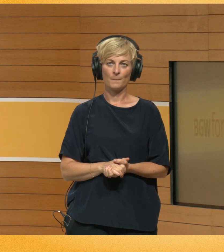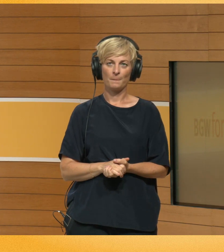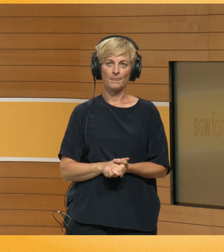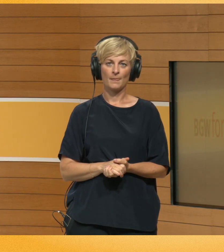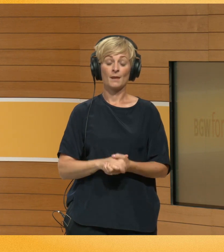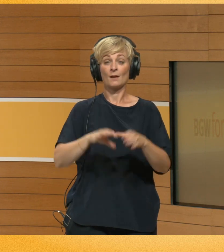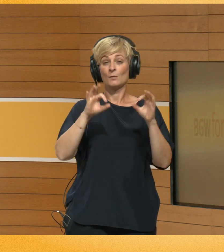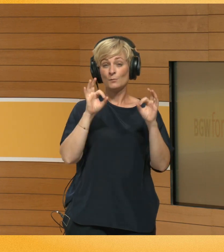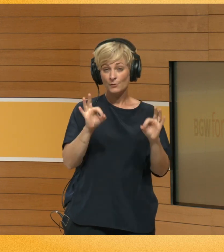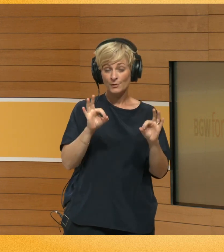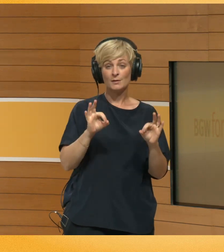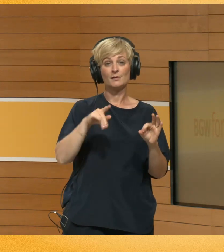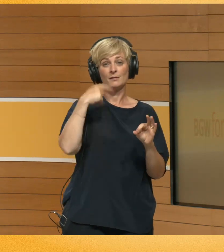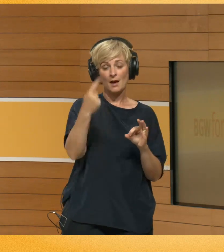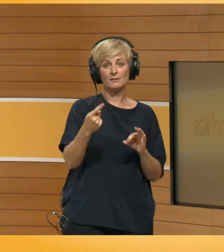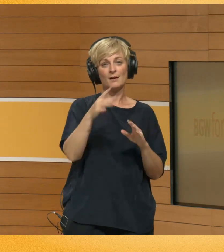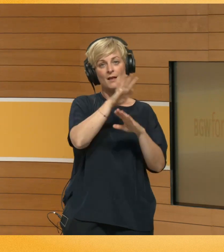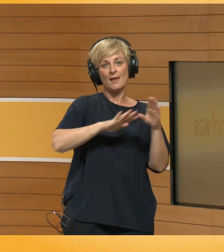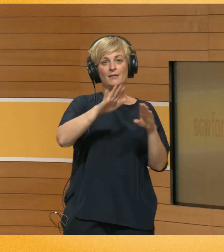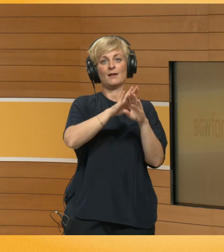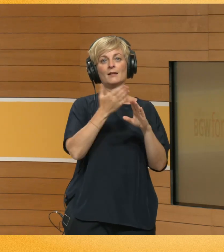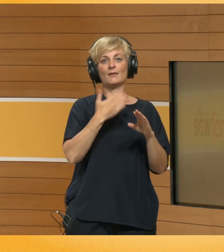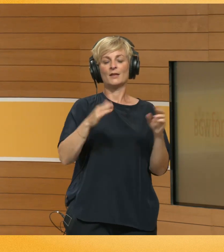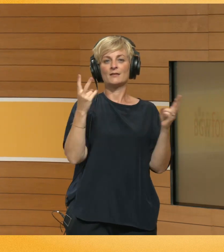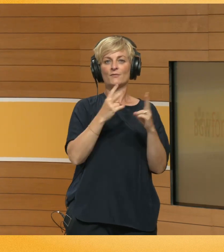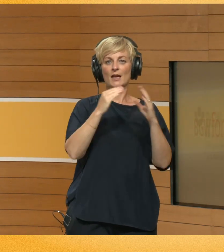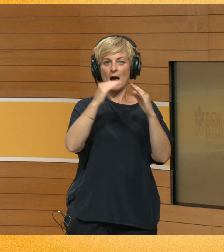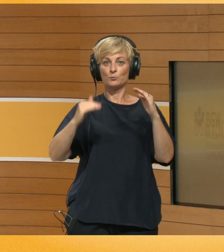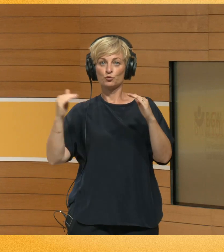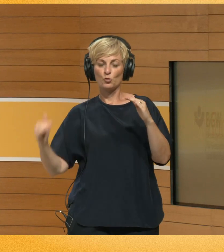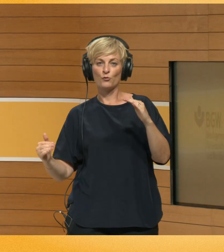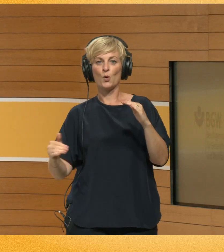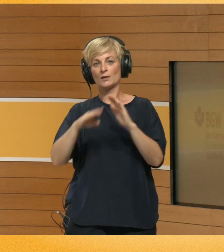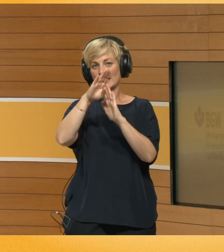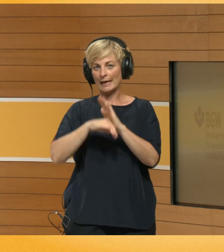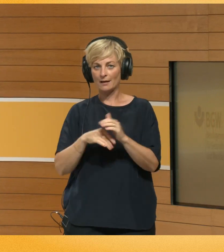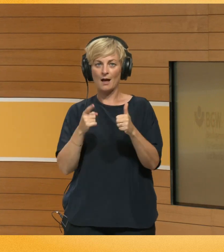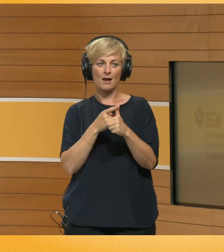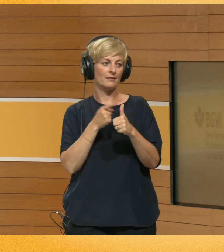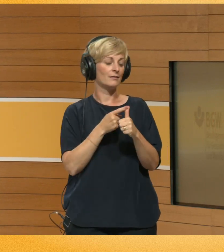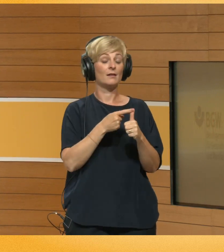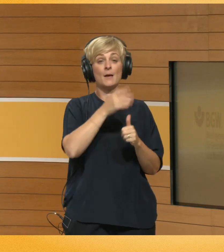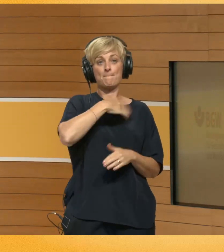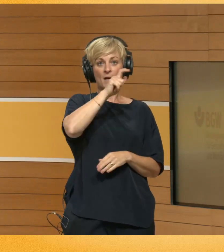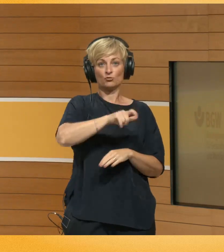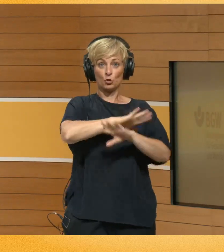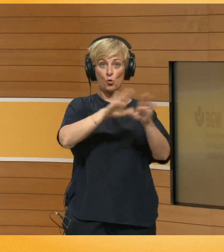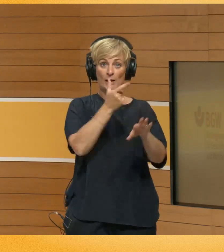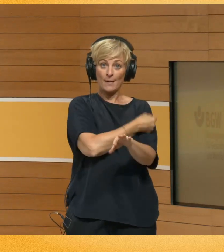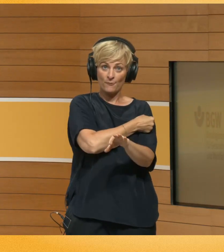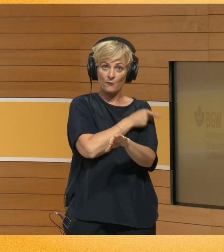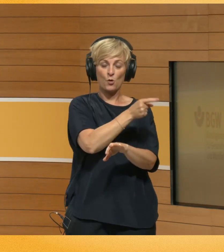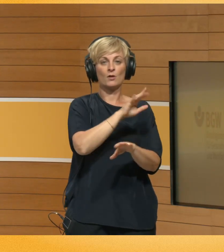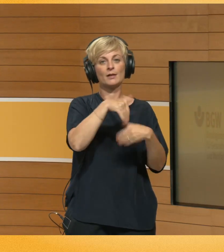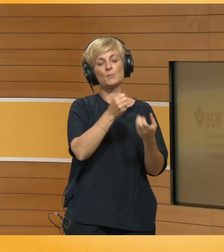movement for non-vaccinated people, and you think of Israel's green pass,